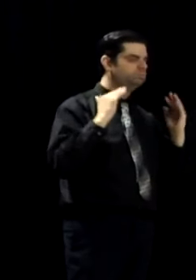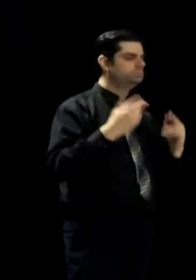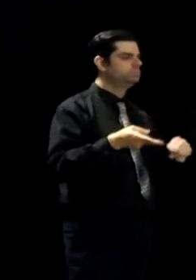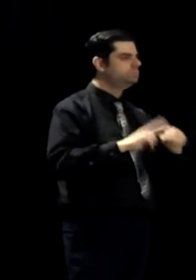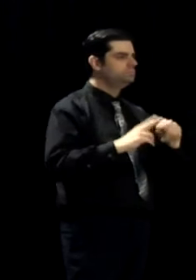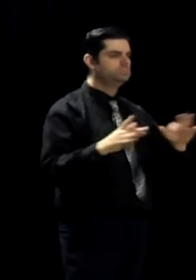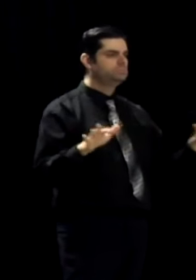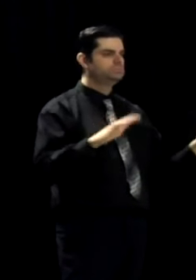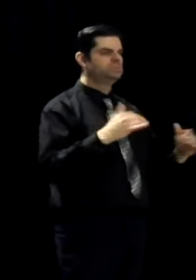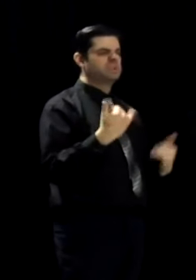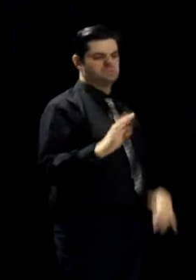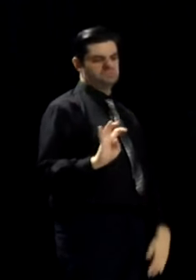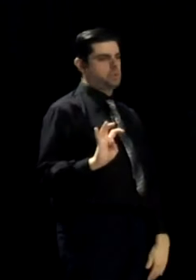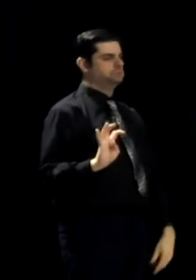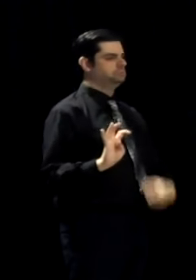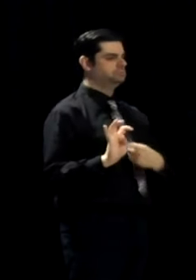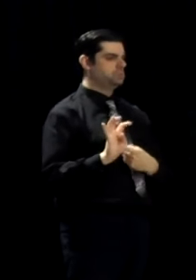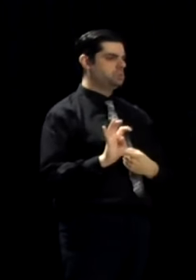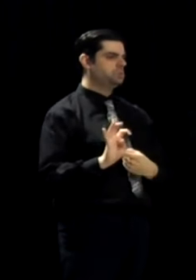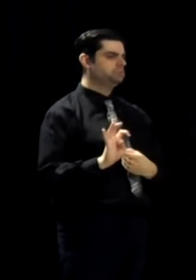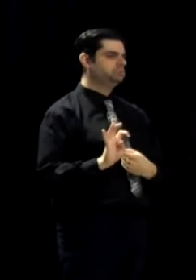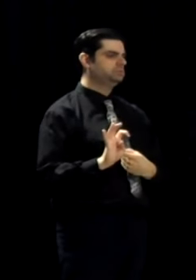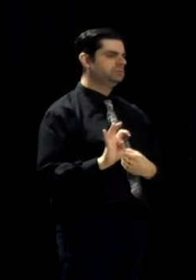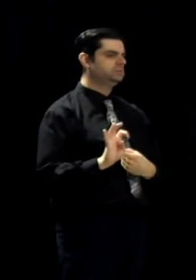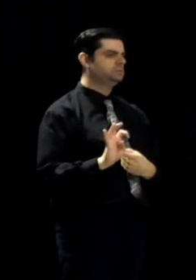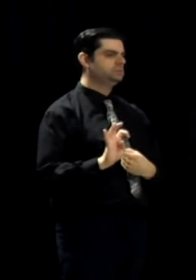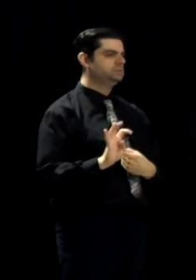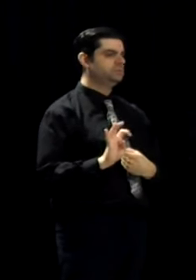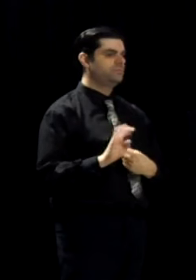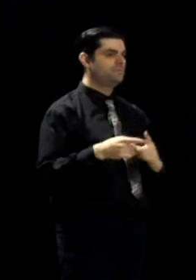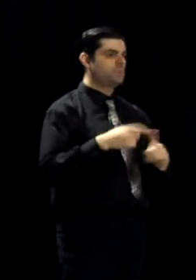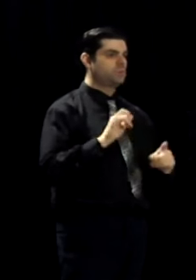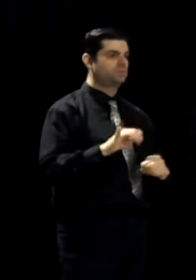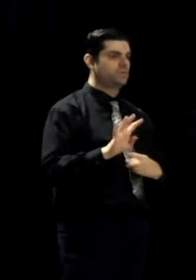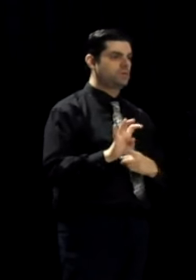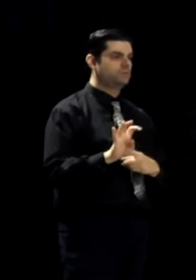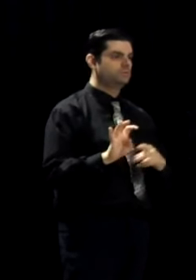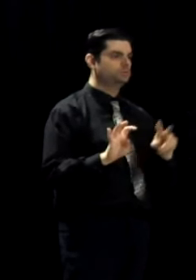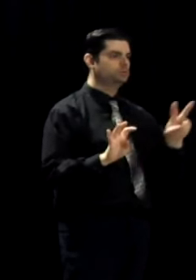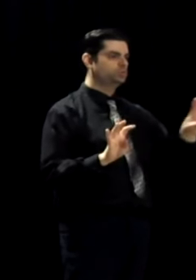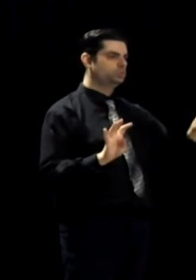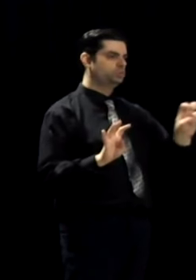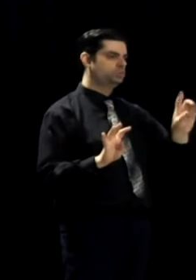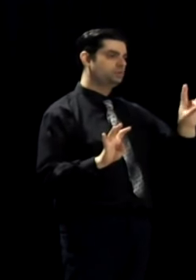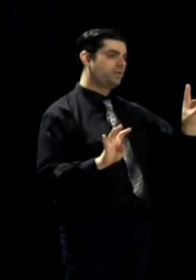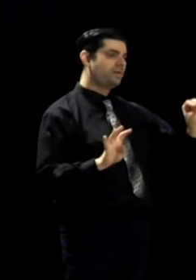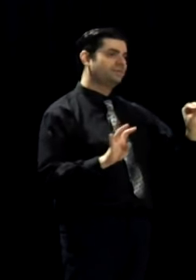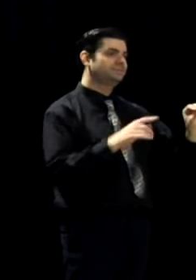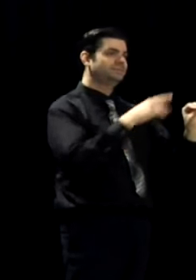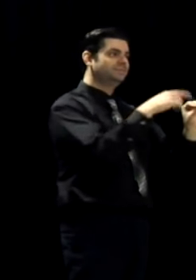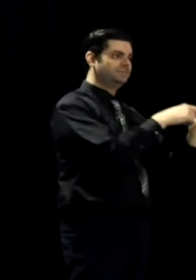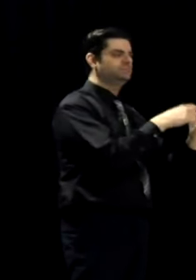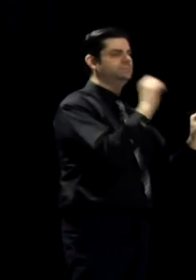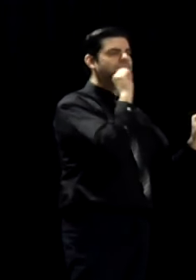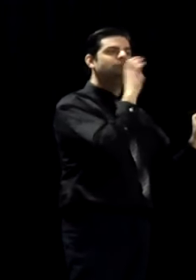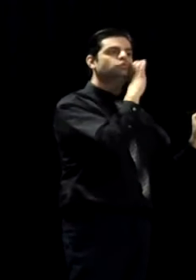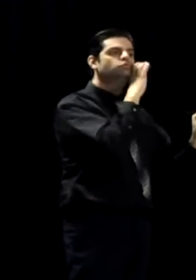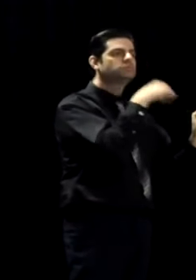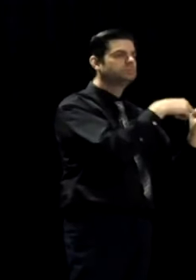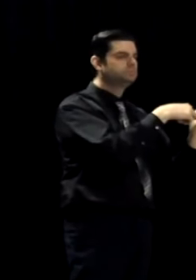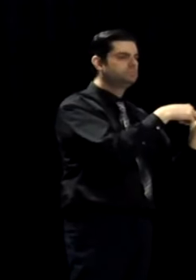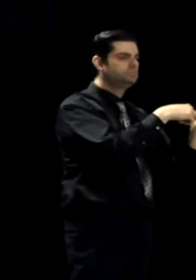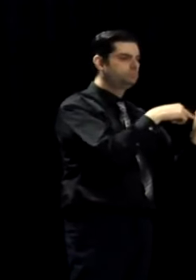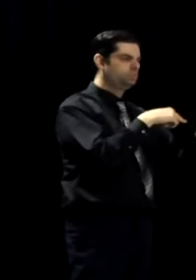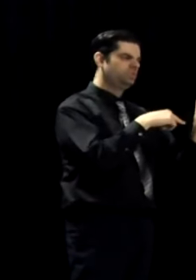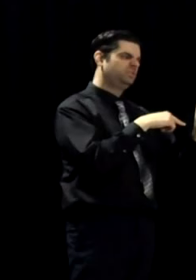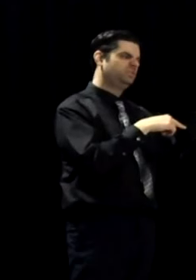400 right now. And mind you, out of that 400, 280 of them are essentially senior related. And they're going to be active